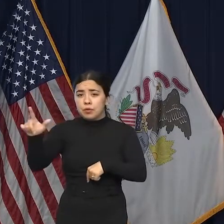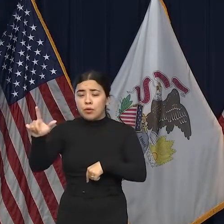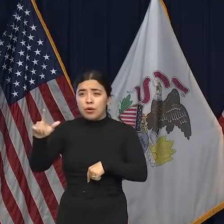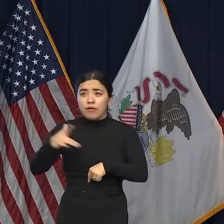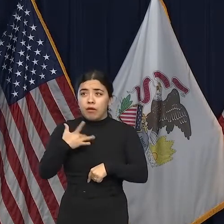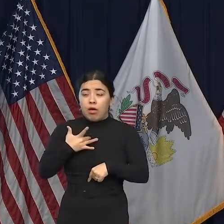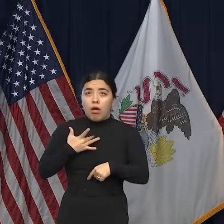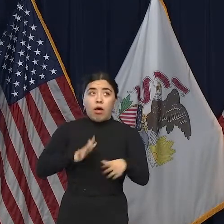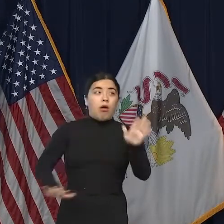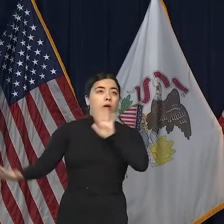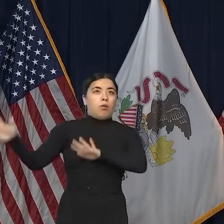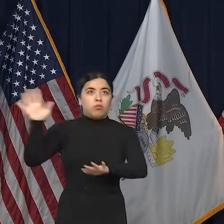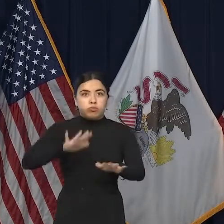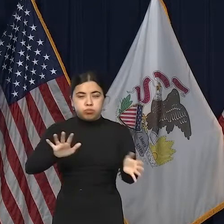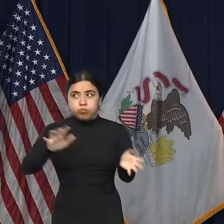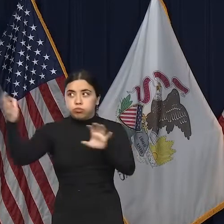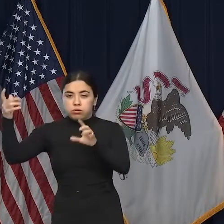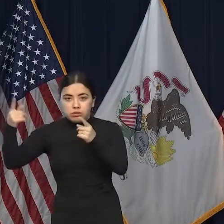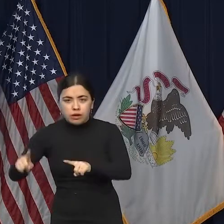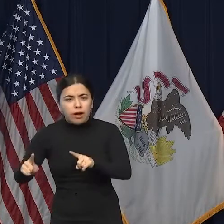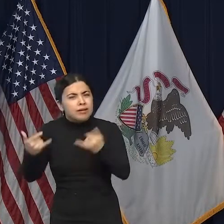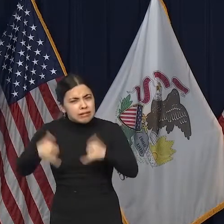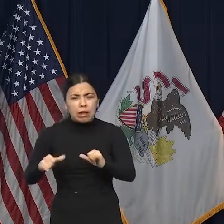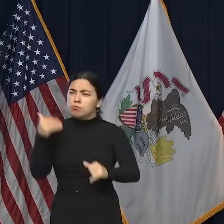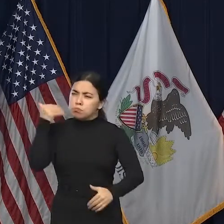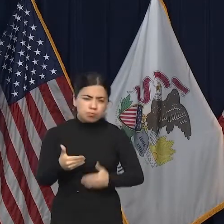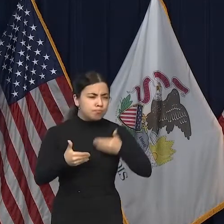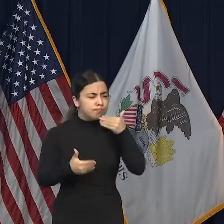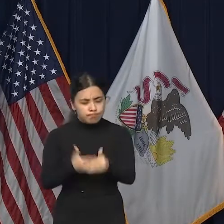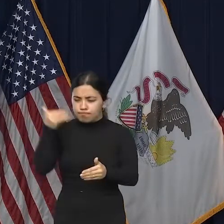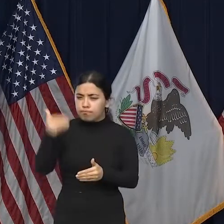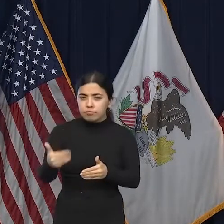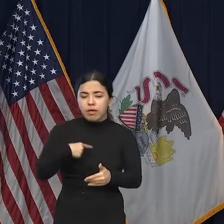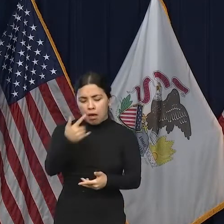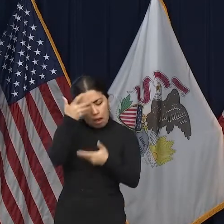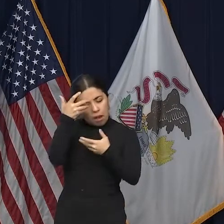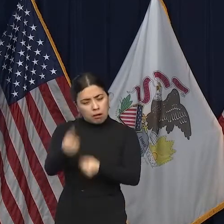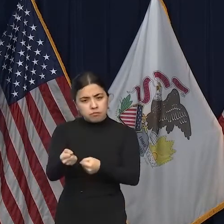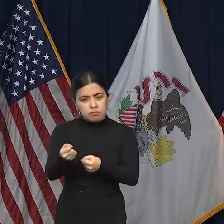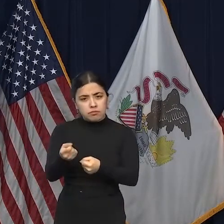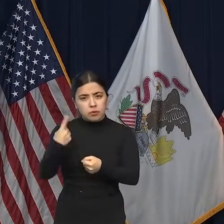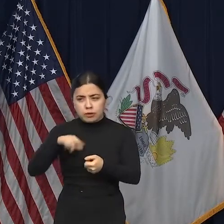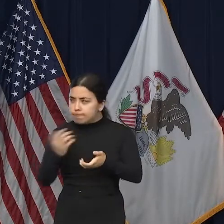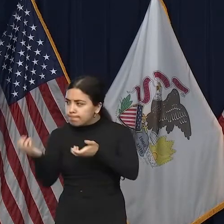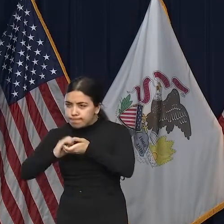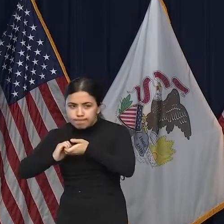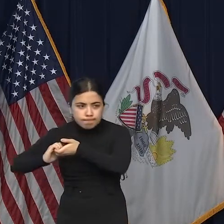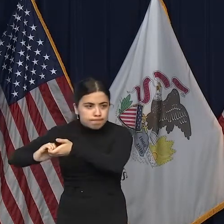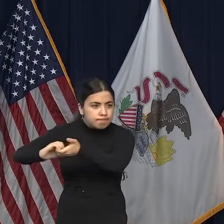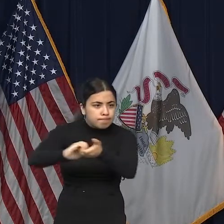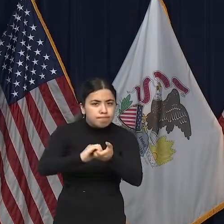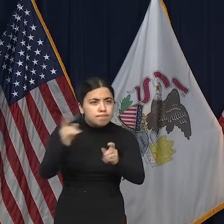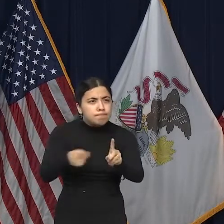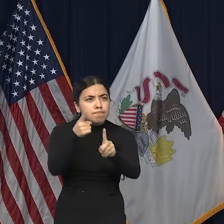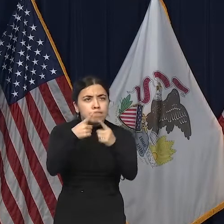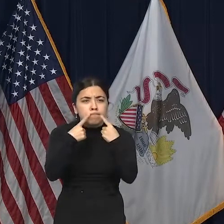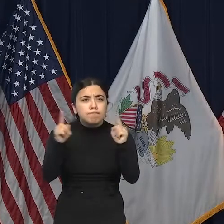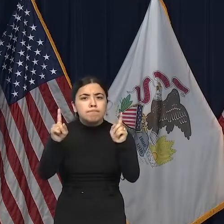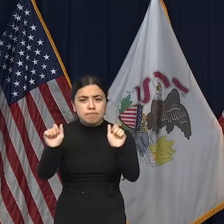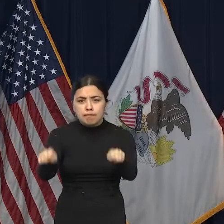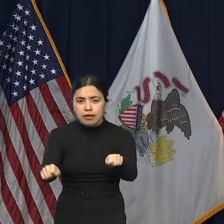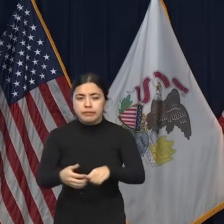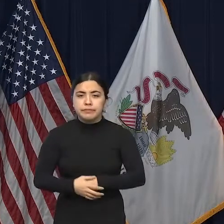heels, we find a way to move forward. And I'm confident that we, working together, will be able to do that. We will